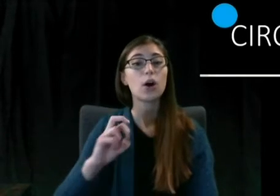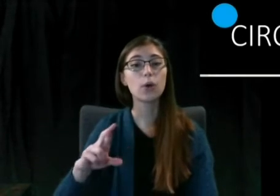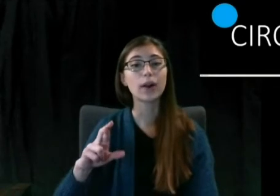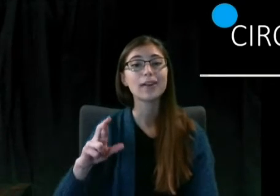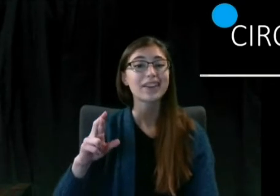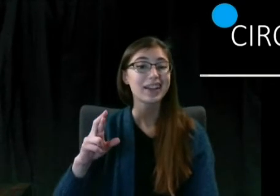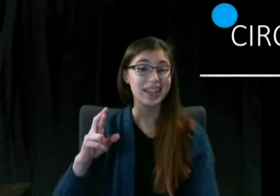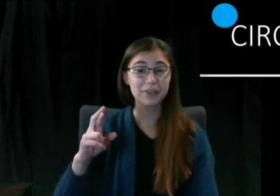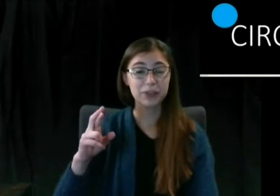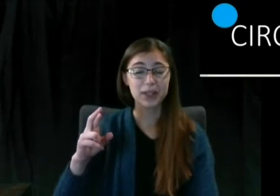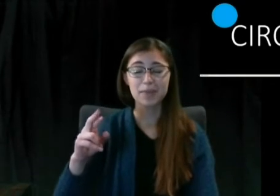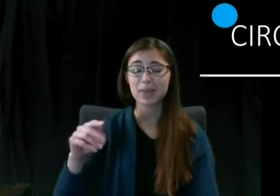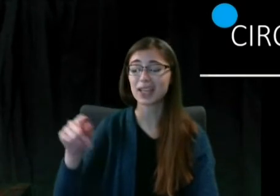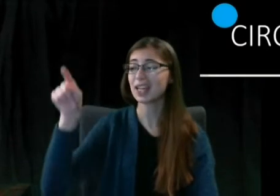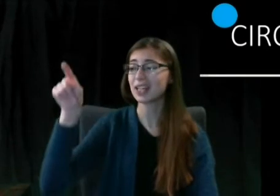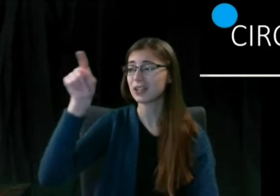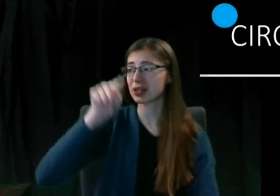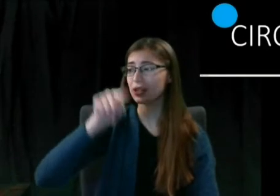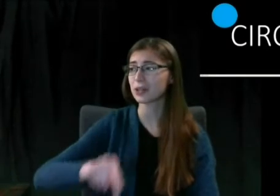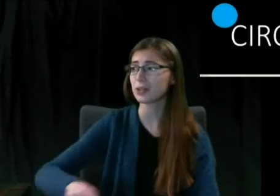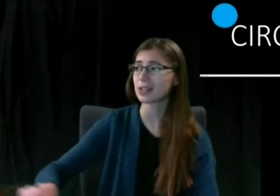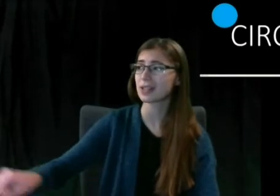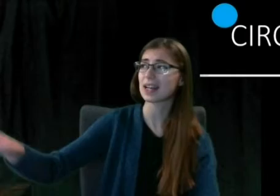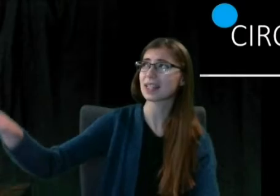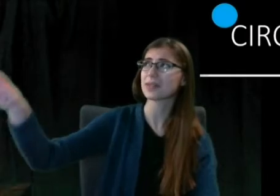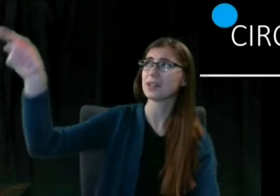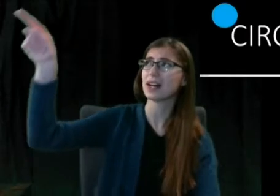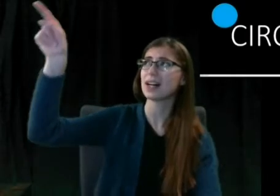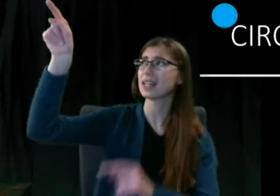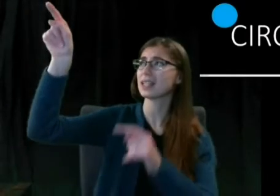Or if you're like me and your circles are kind of not ending at the